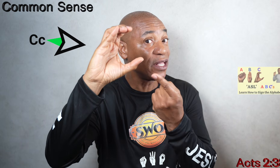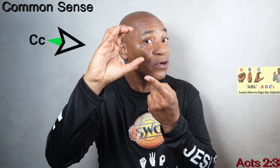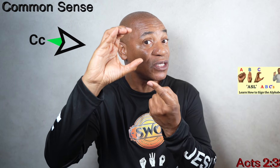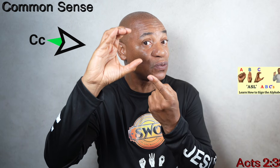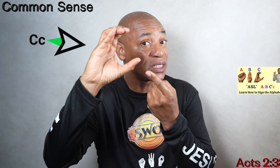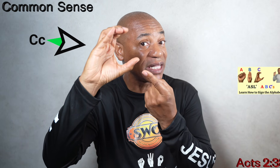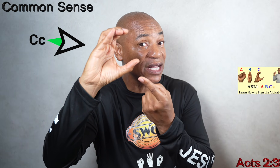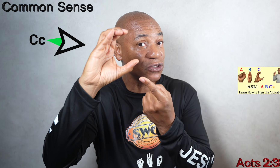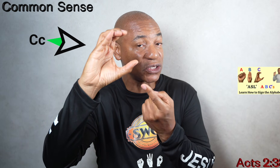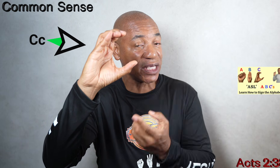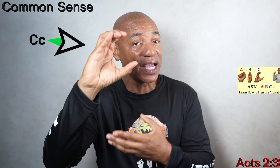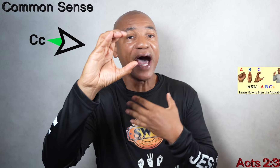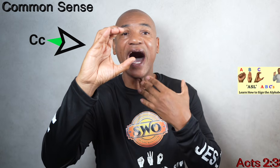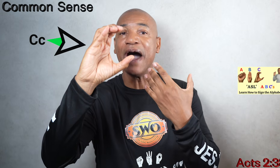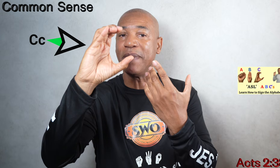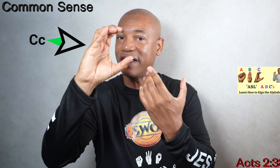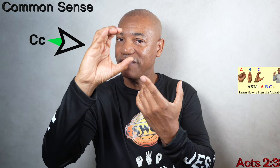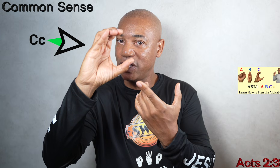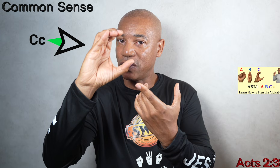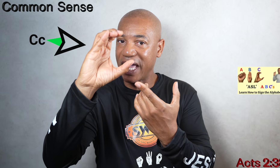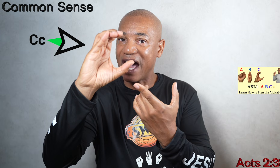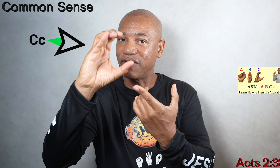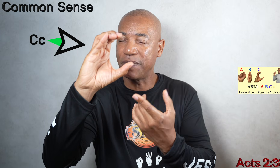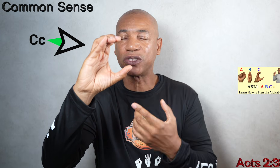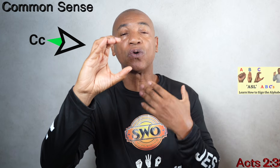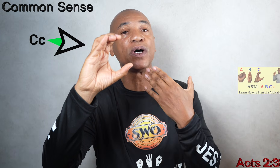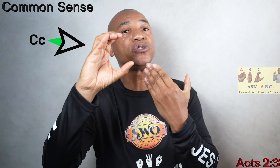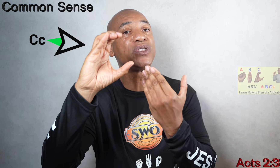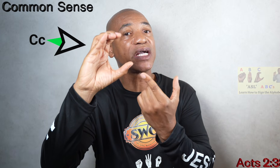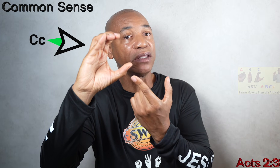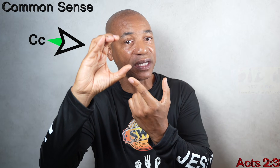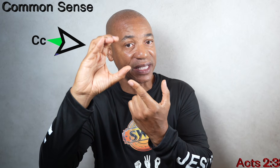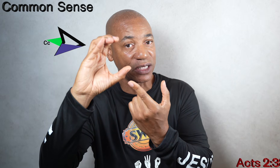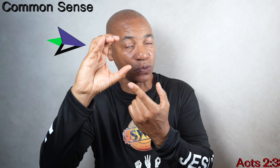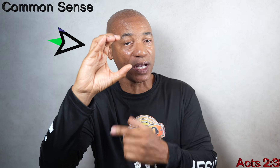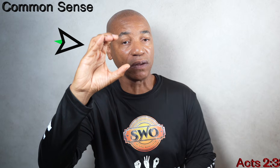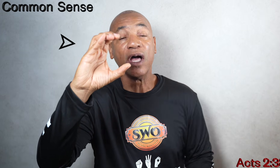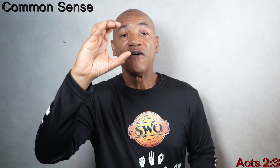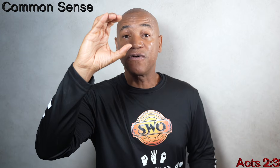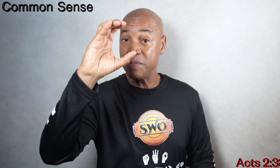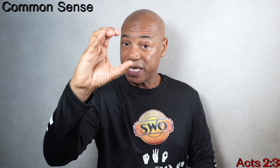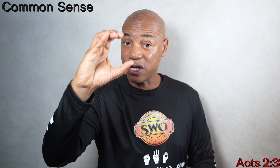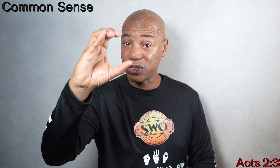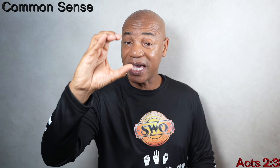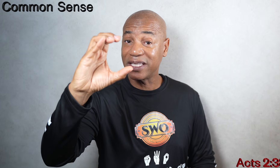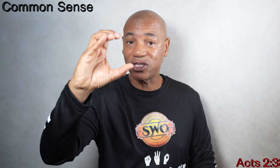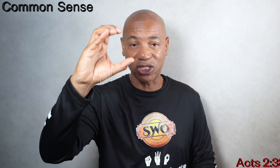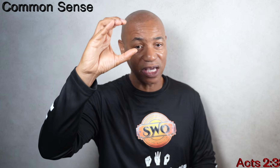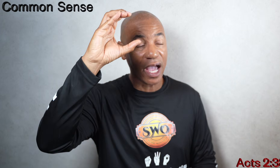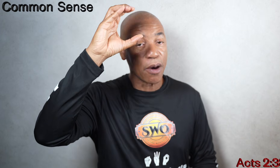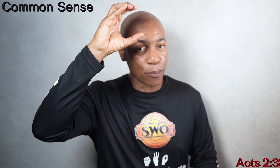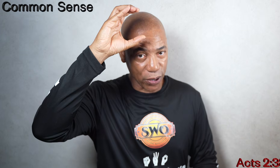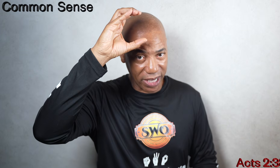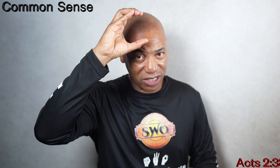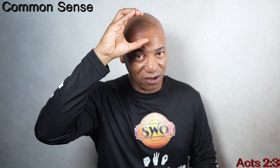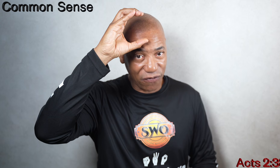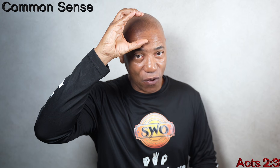know this was the letter C, I made a video on the alphabet, so why don't you take a look at that as well. From here, take the C, bring it to the